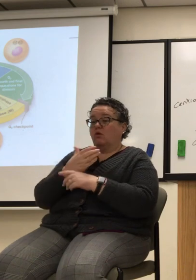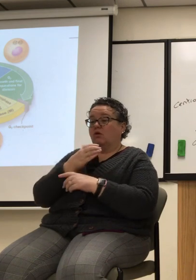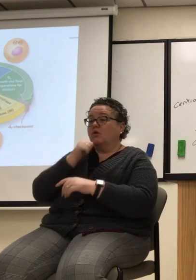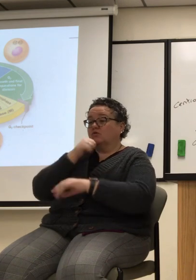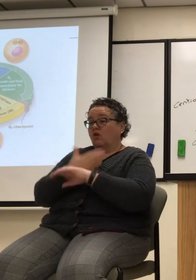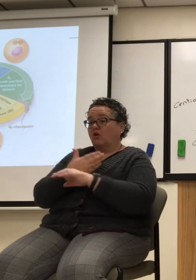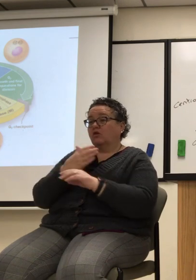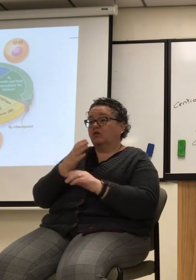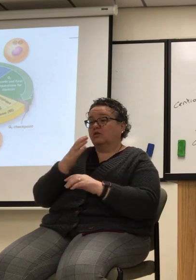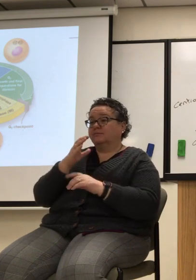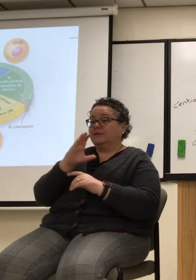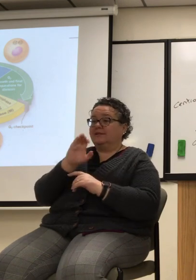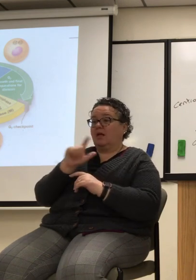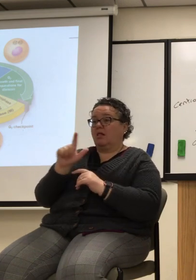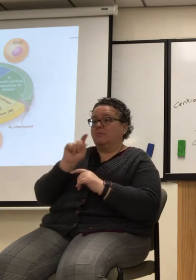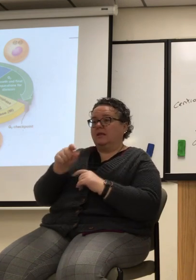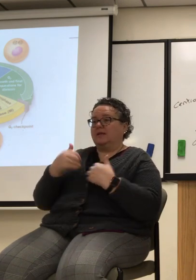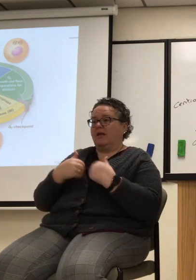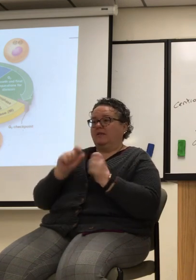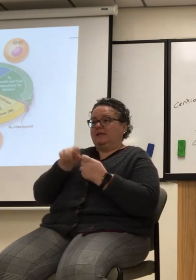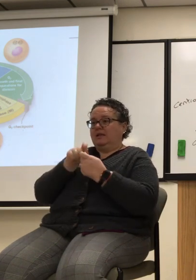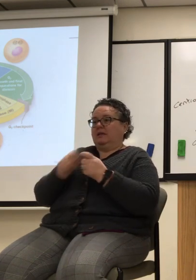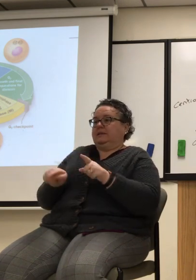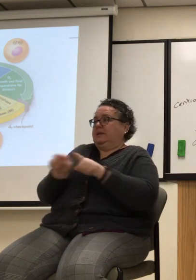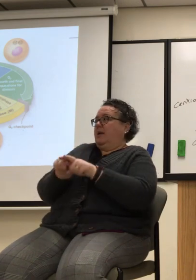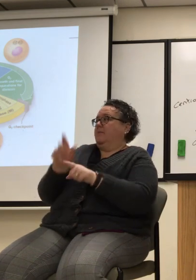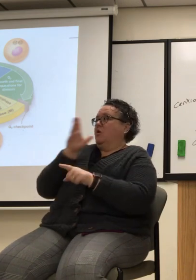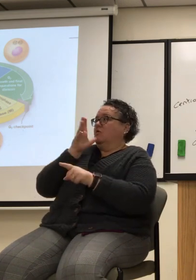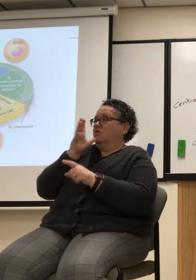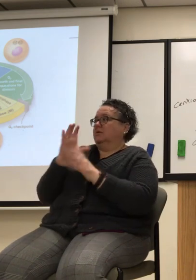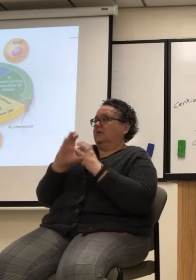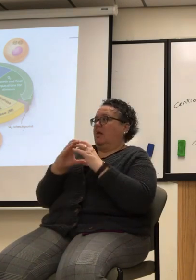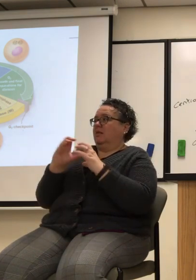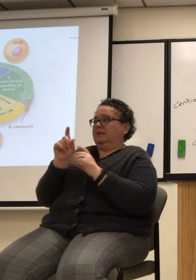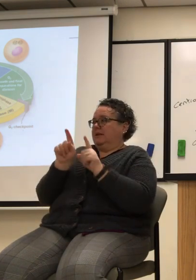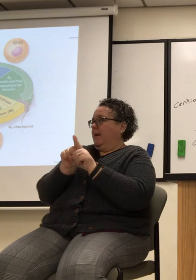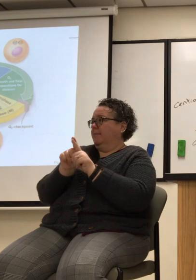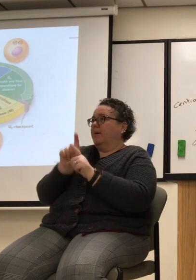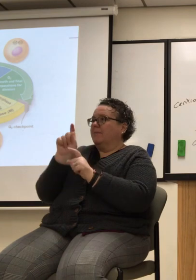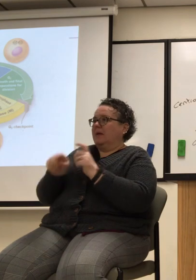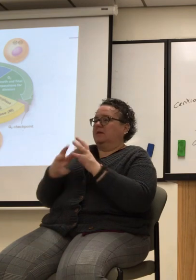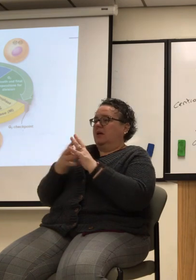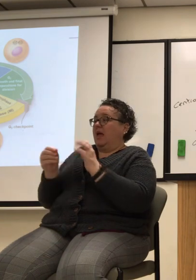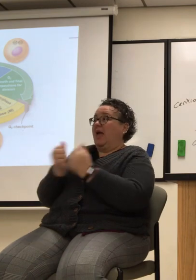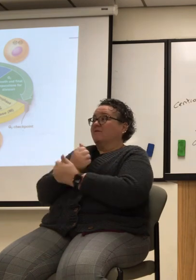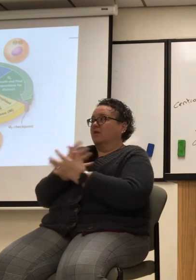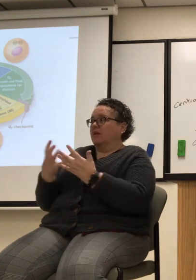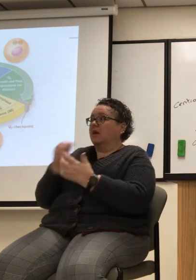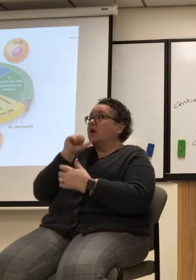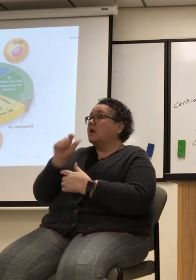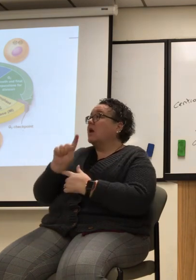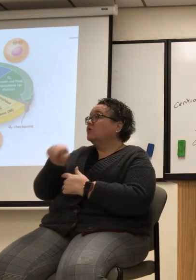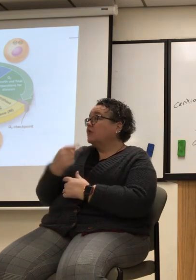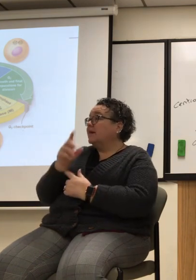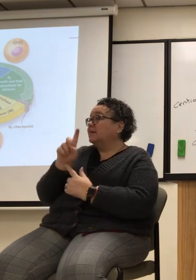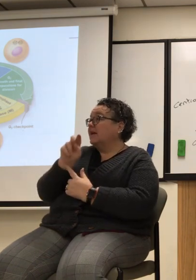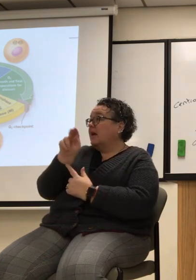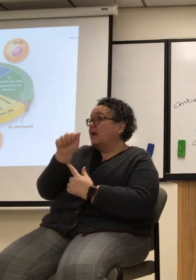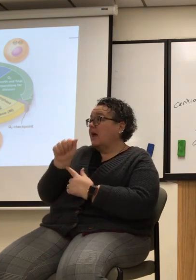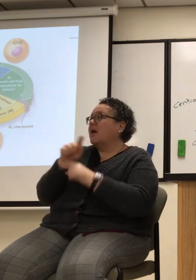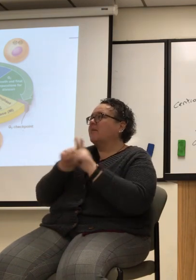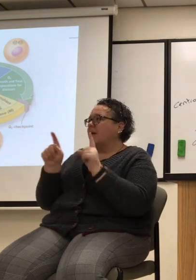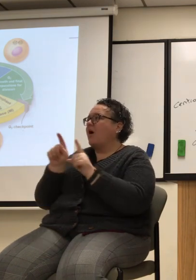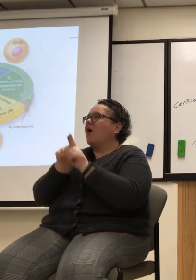what the mother cell had, you have to replicate everything, not just the DNA. You have to double the cytoplasm too.